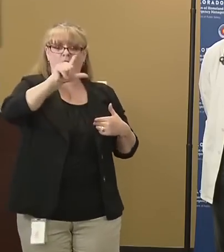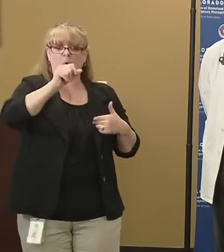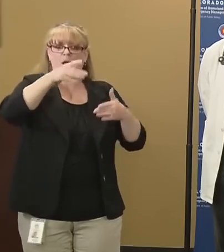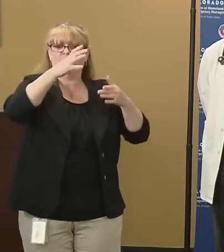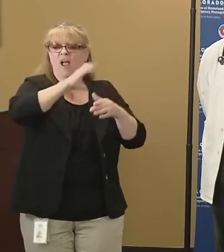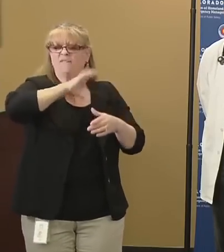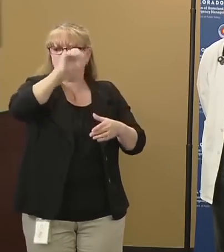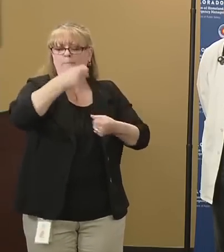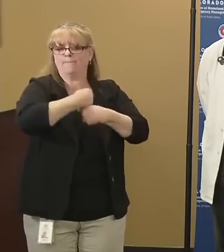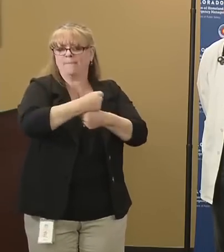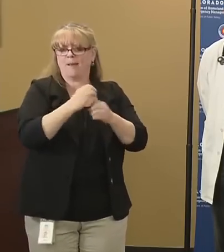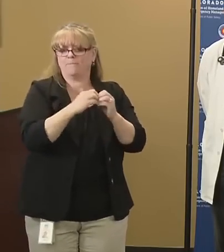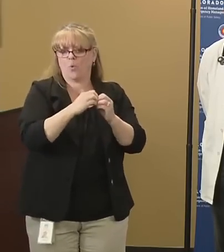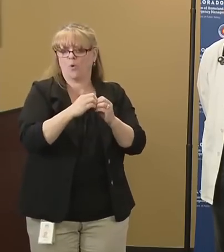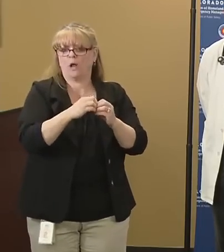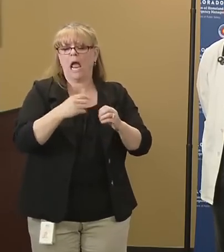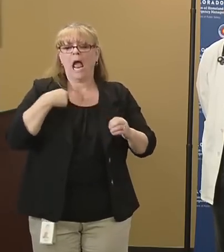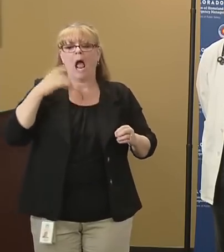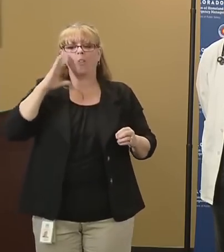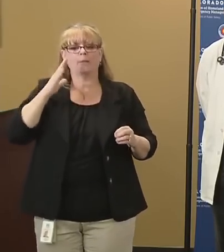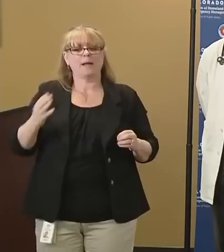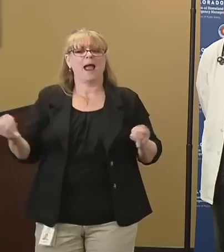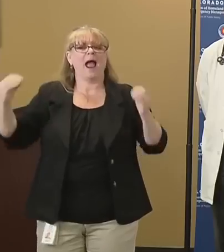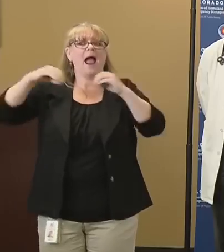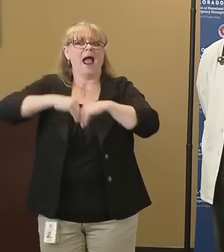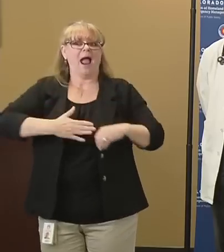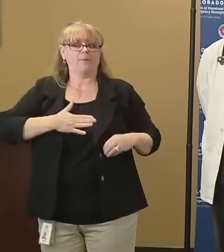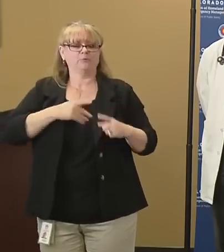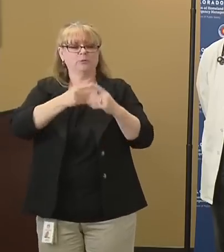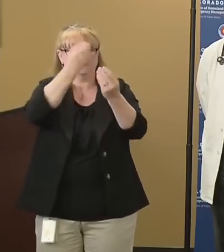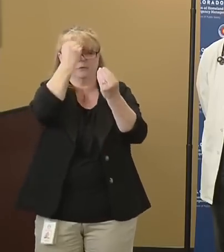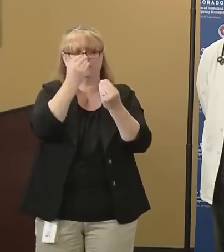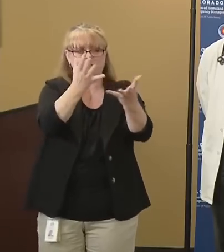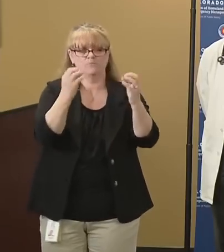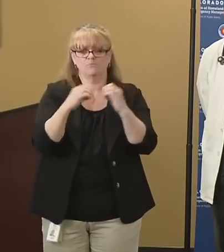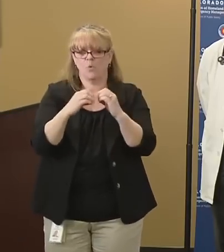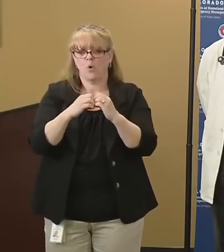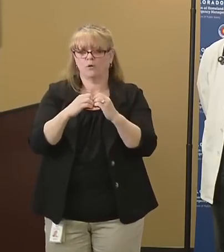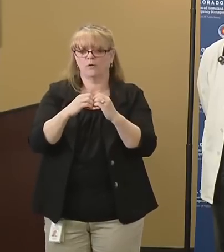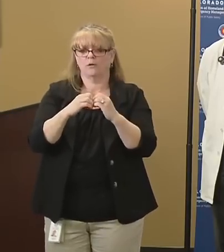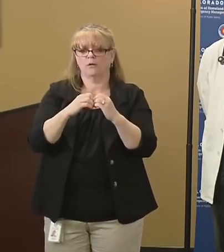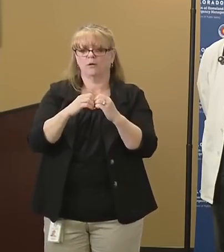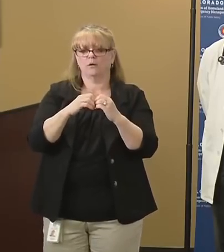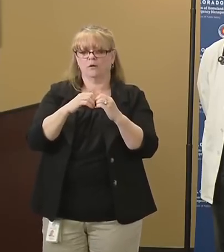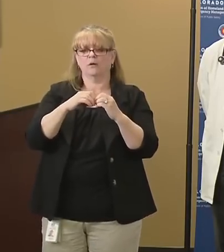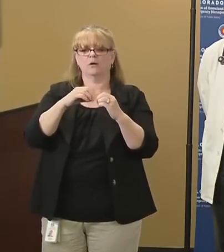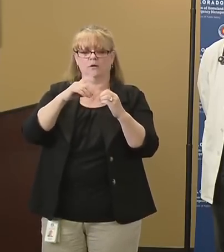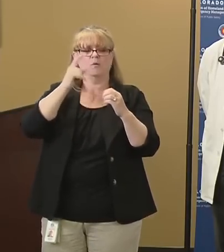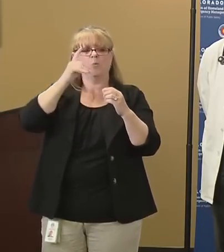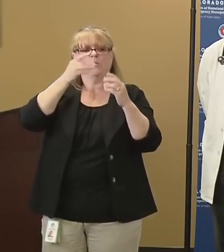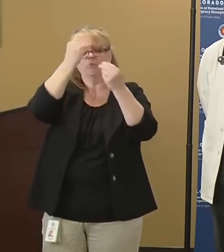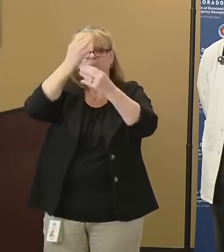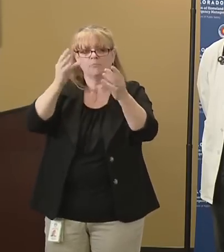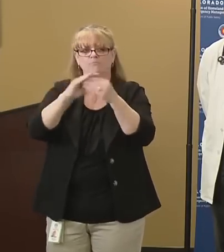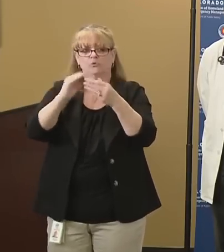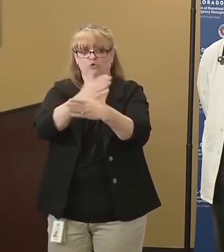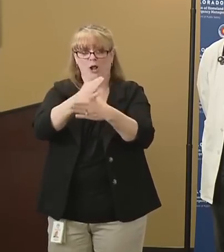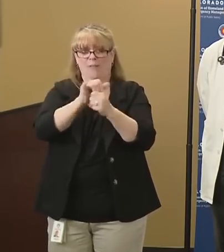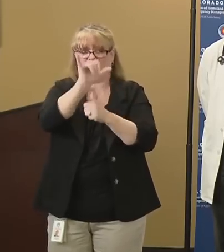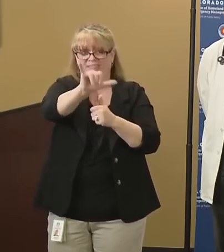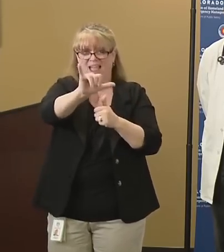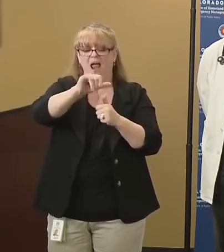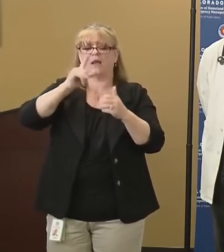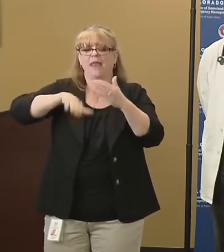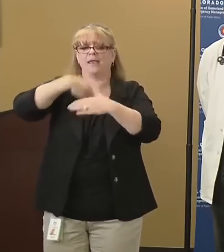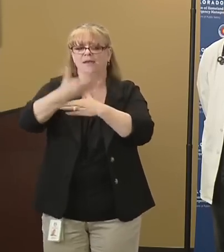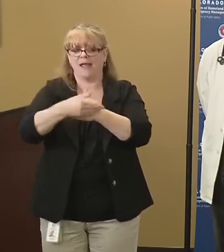of our later press conferences. I can pull in some of the folks that are working on that. We wanted the lens on this one to be more what doctors are seeing in the